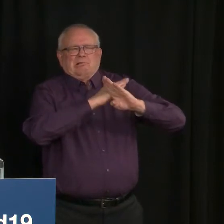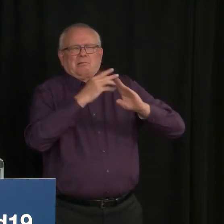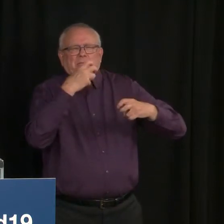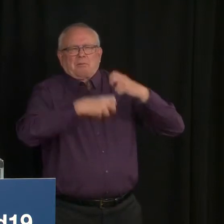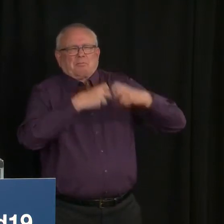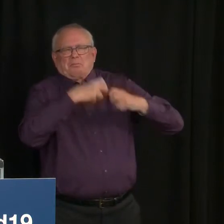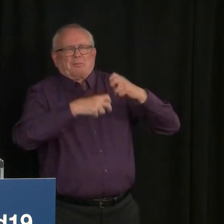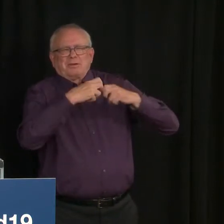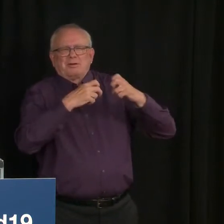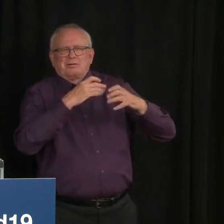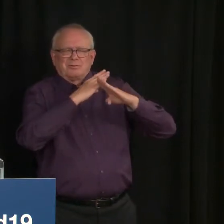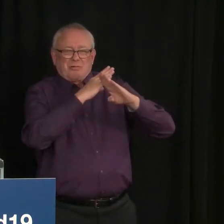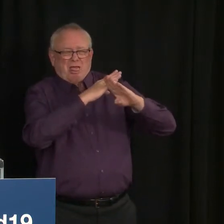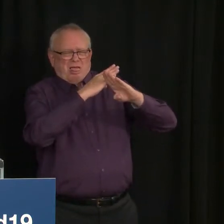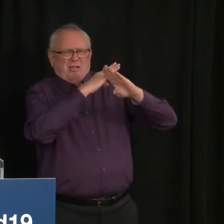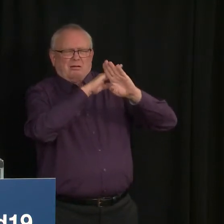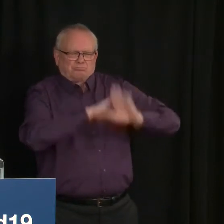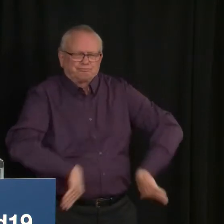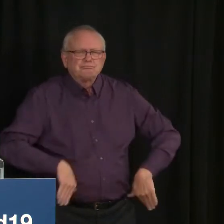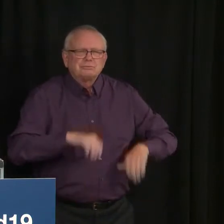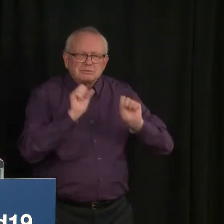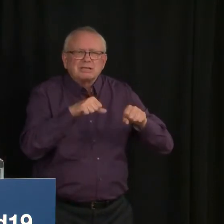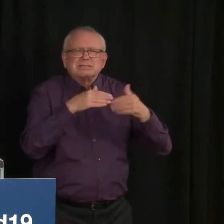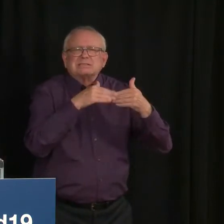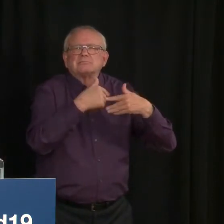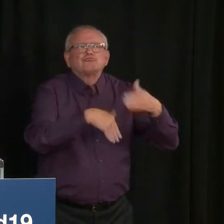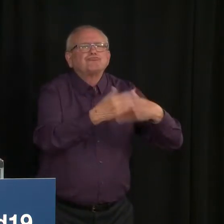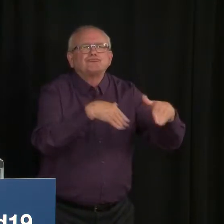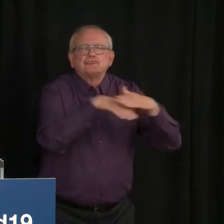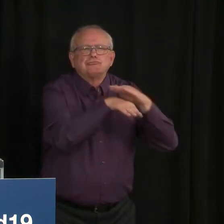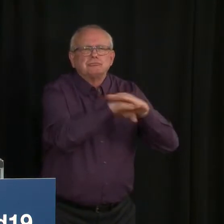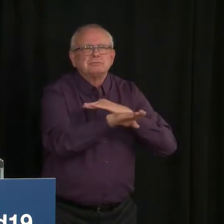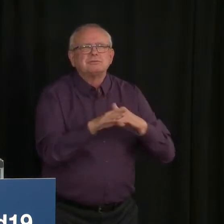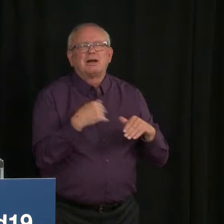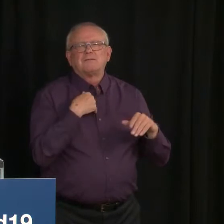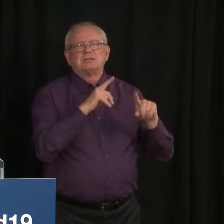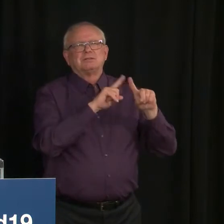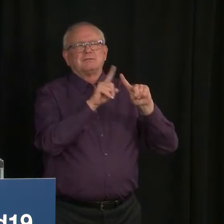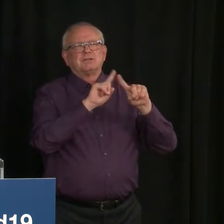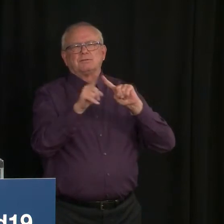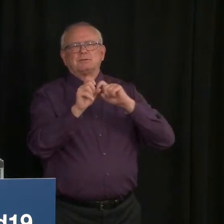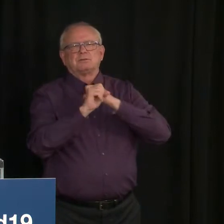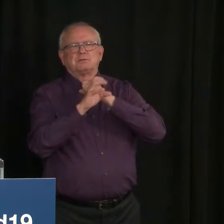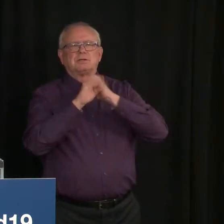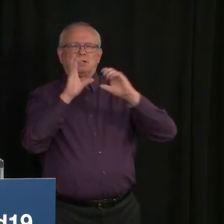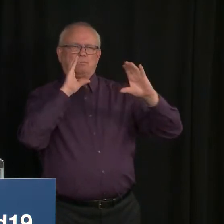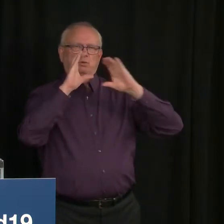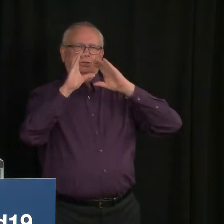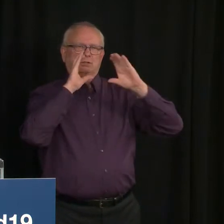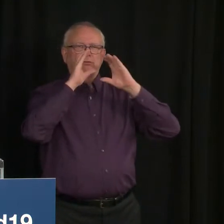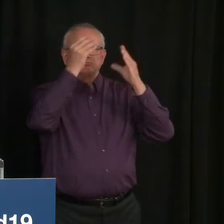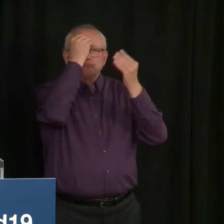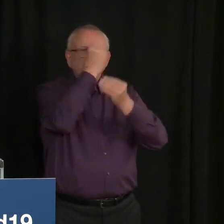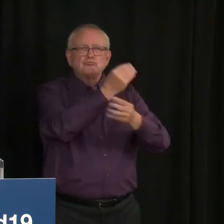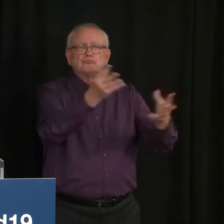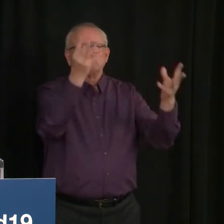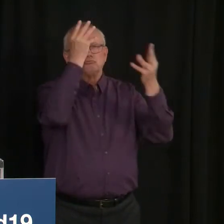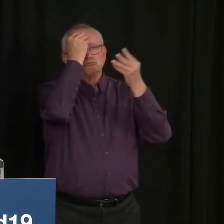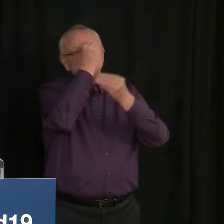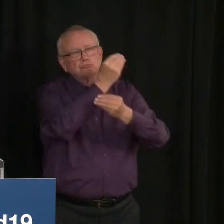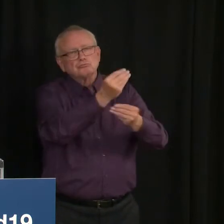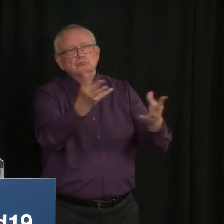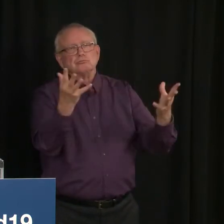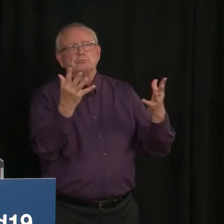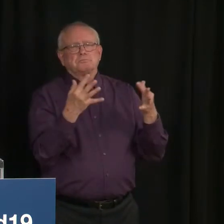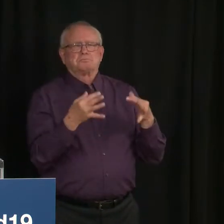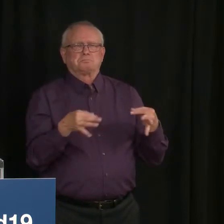the communications campaigns that we have underway to make sure that people in that particular age group are aware of the protection that they can